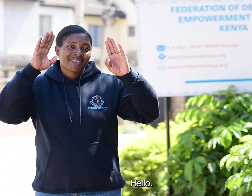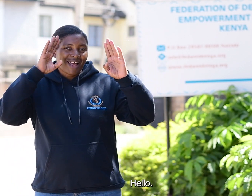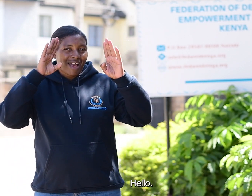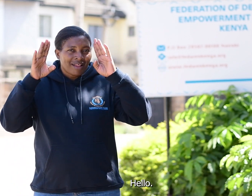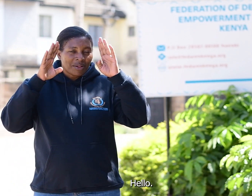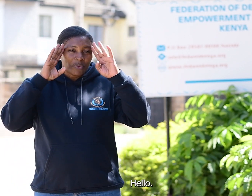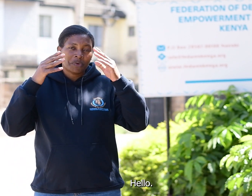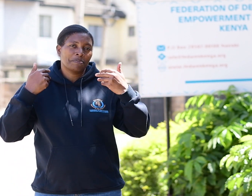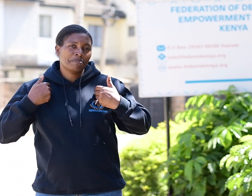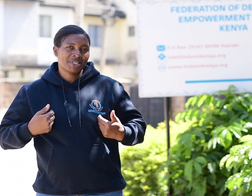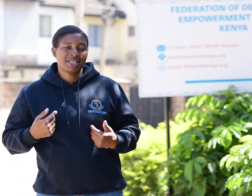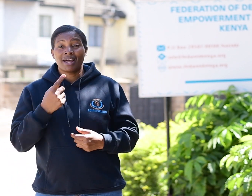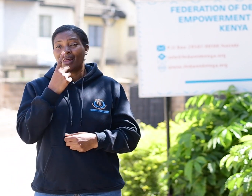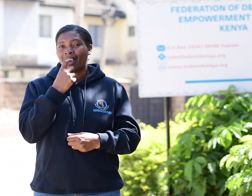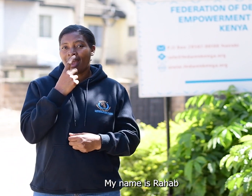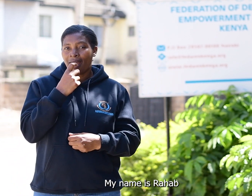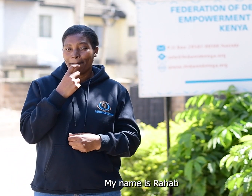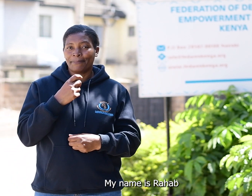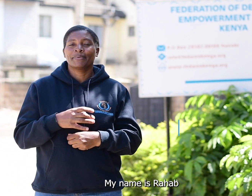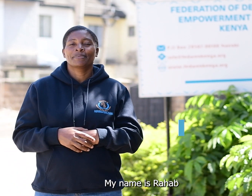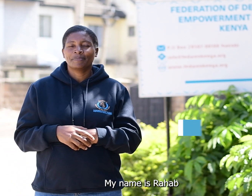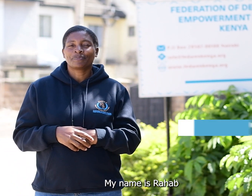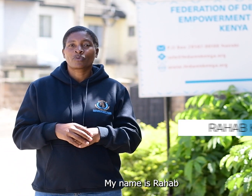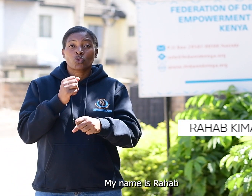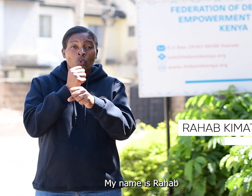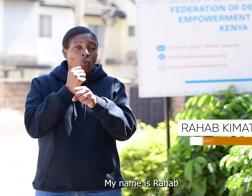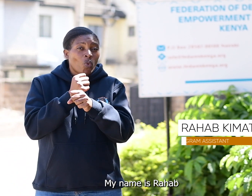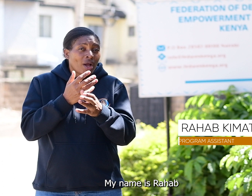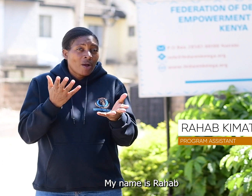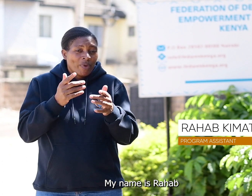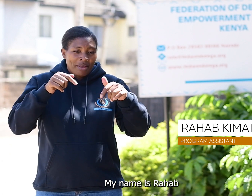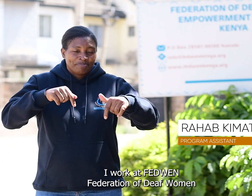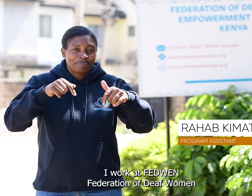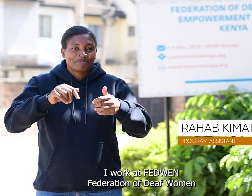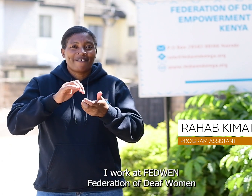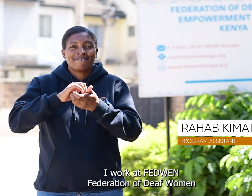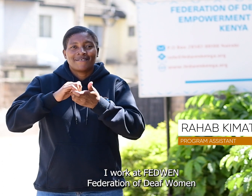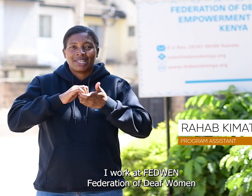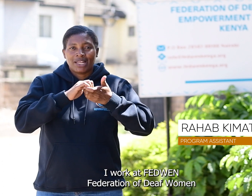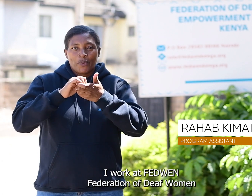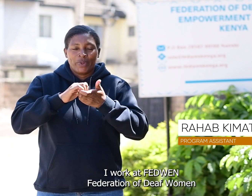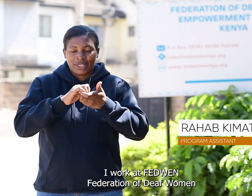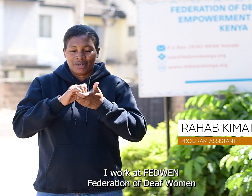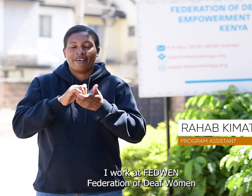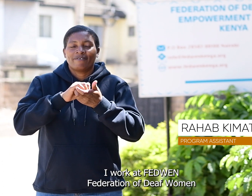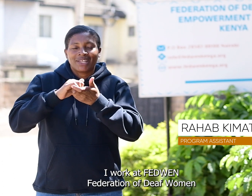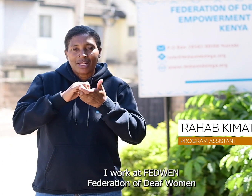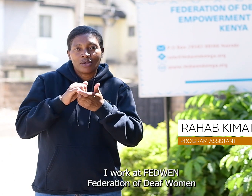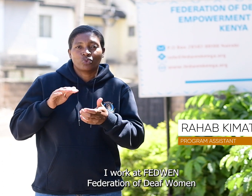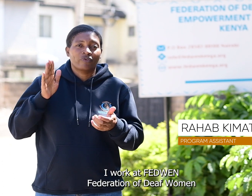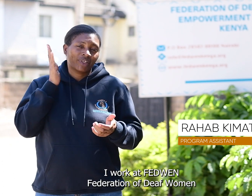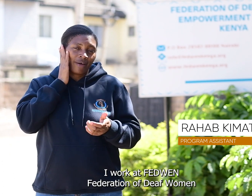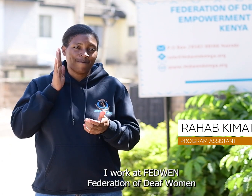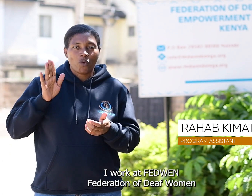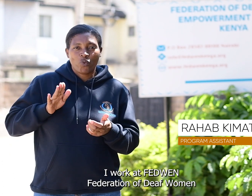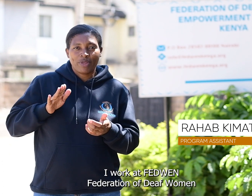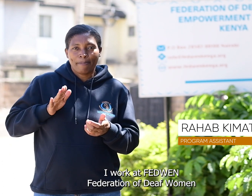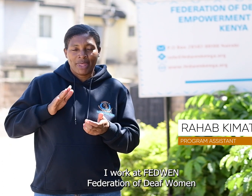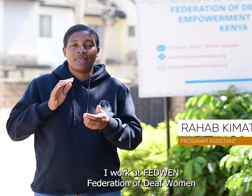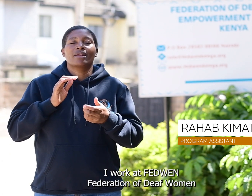Hello, my name is Rahab. I work at FEDWIN. FEDWIN is the Federation of